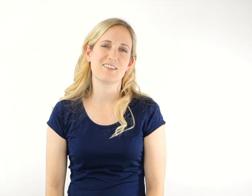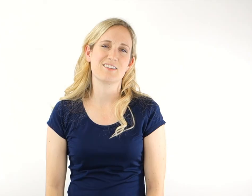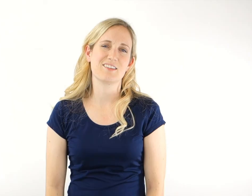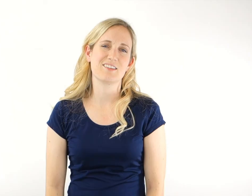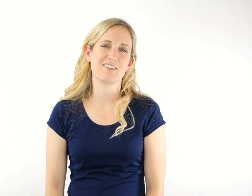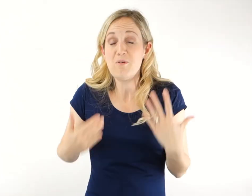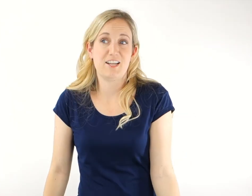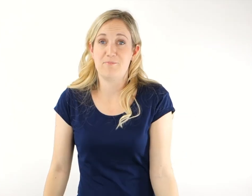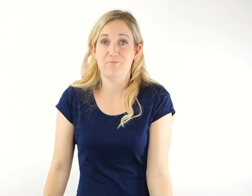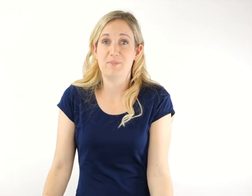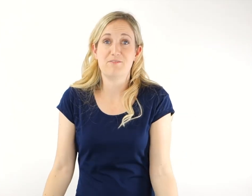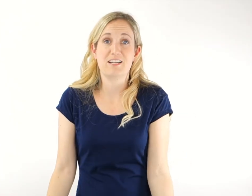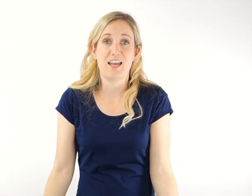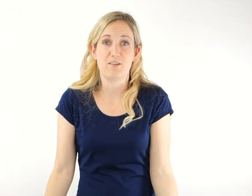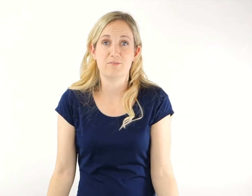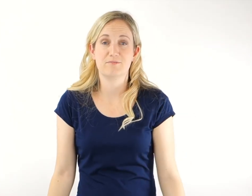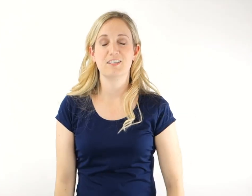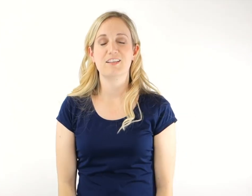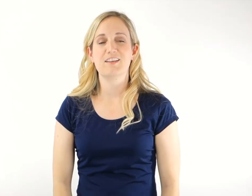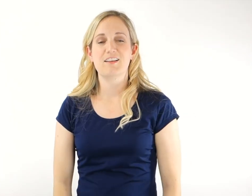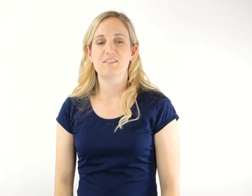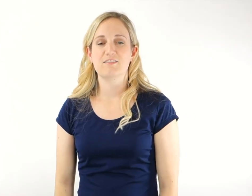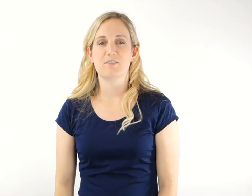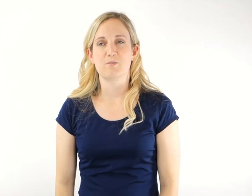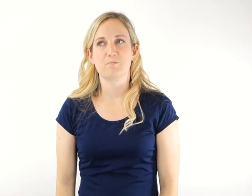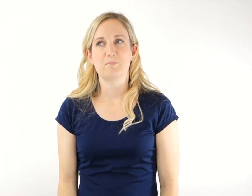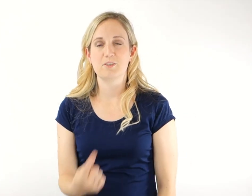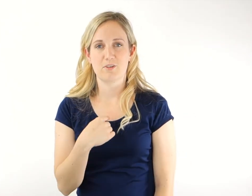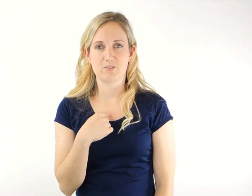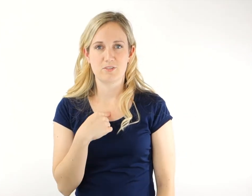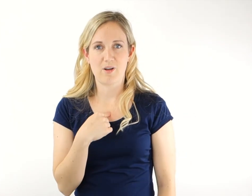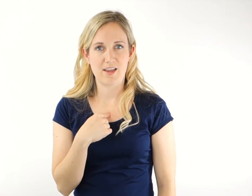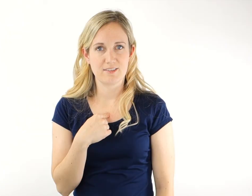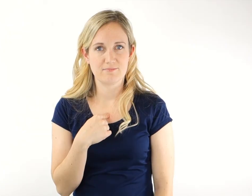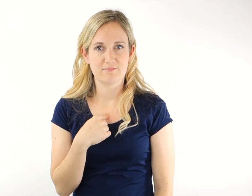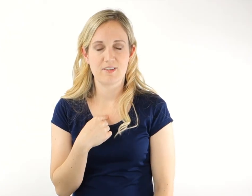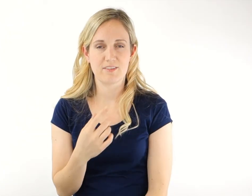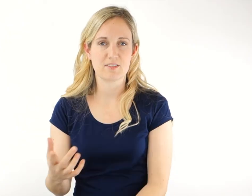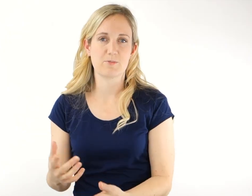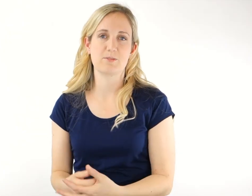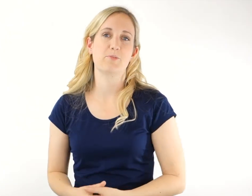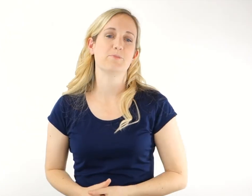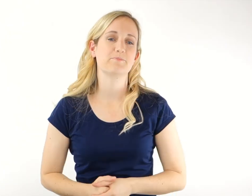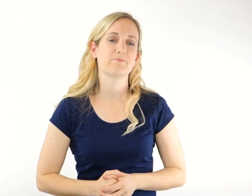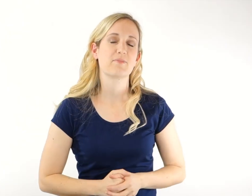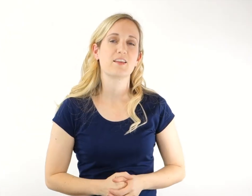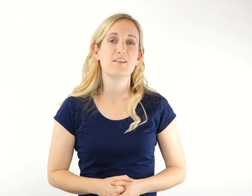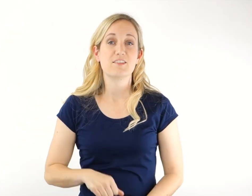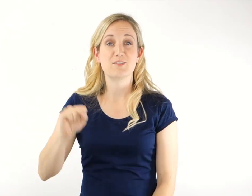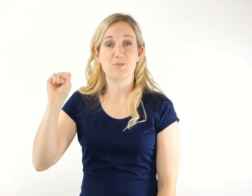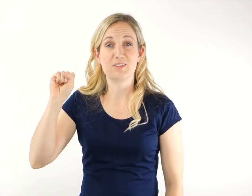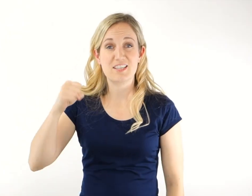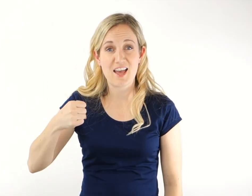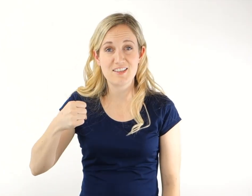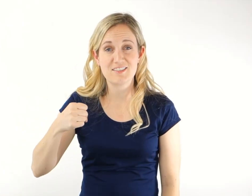everything that I am, me right now. So, but you can also do I, if that's more simple. So,